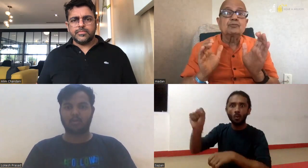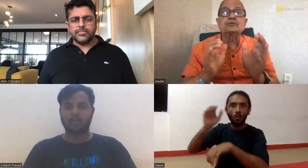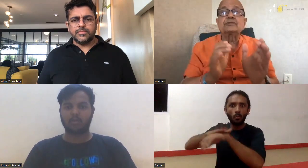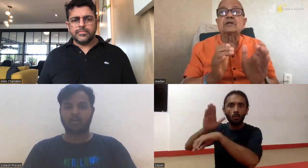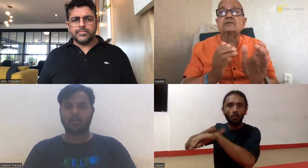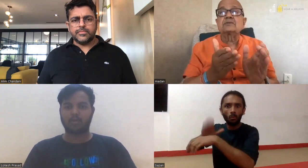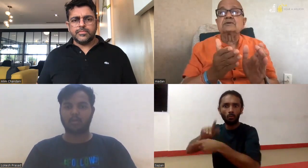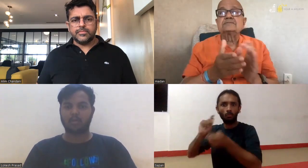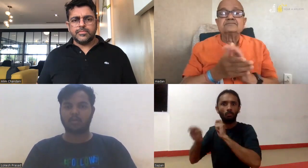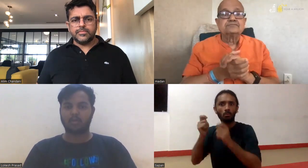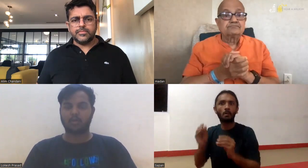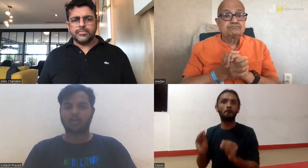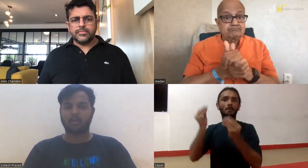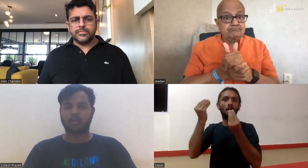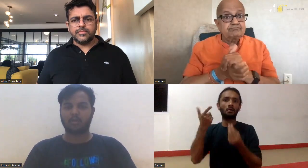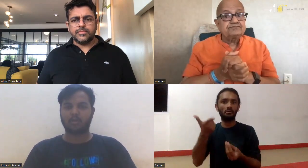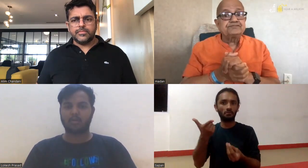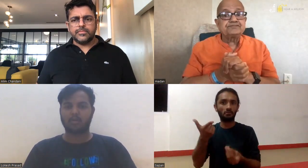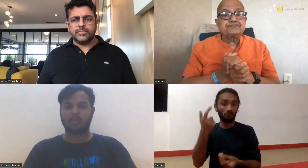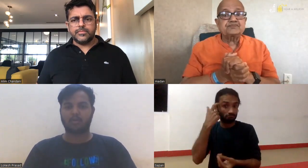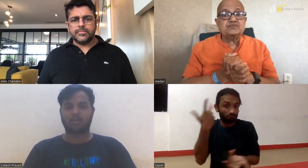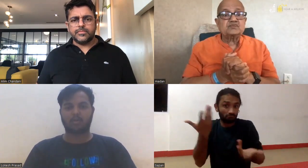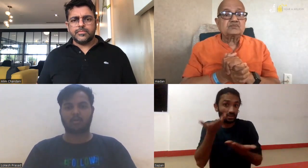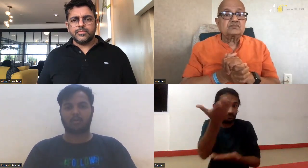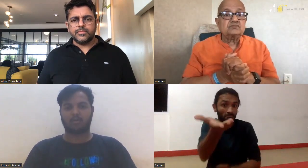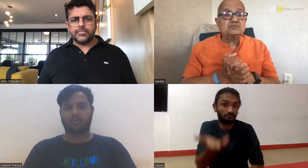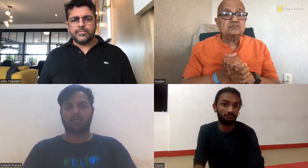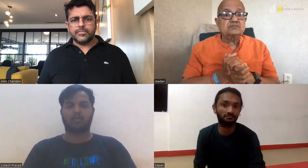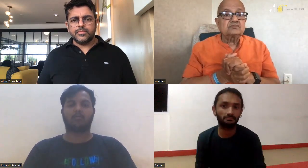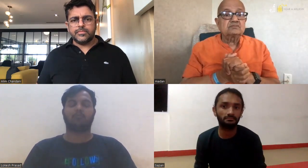person working, looking down on each other. That's going to be tough.